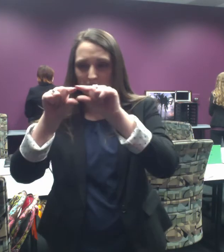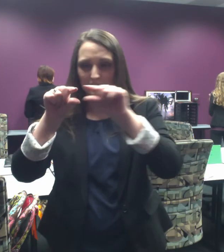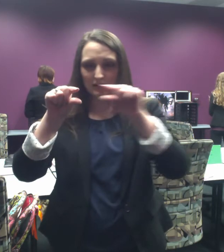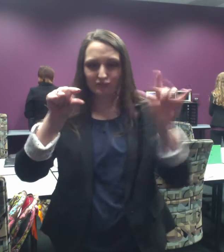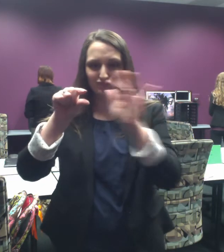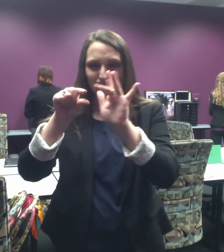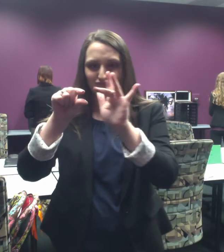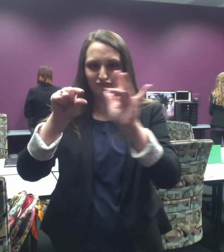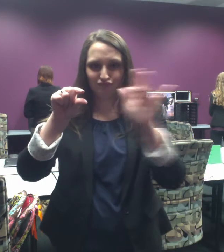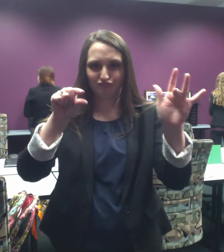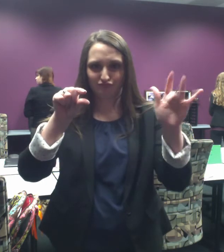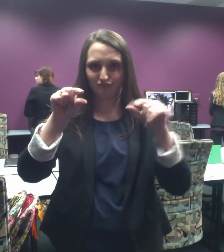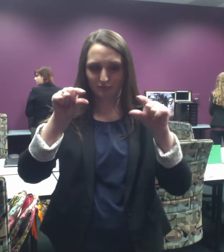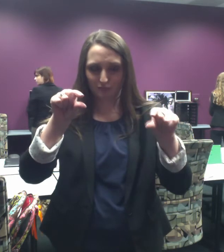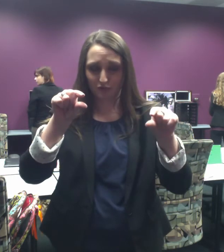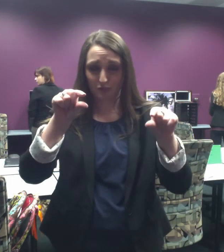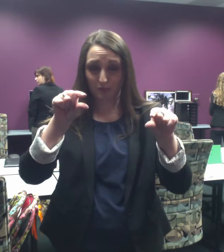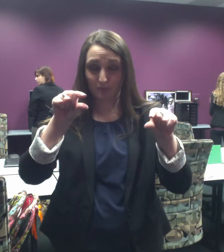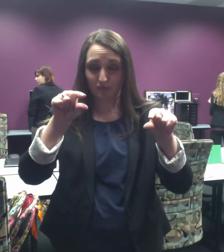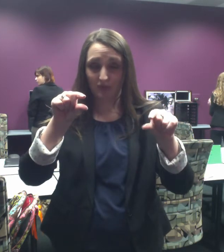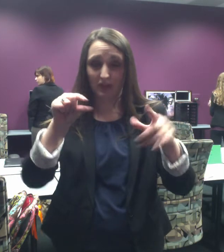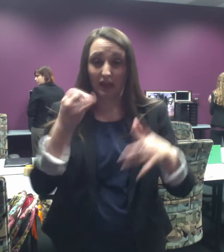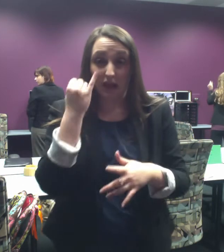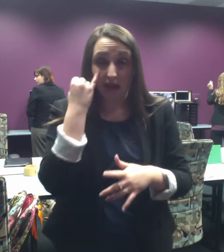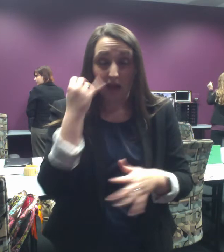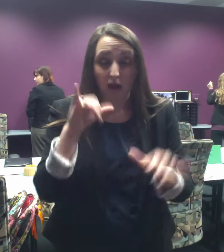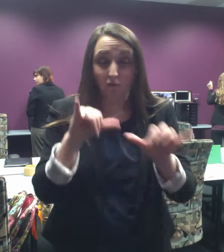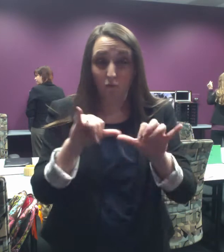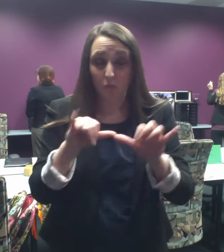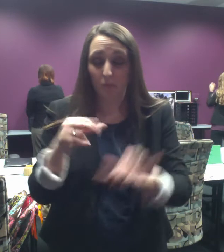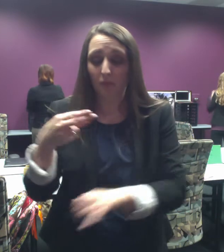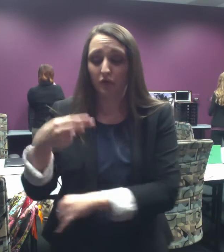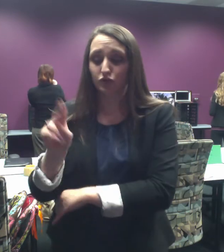take these two, and they take this bulb here, and they get it wet.